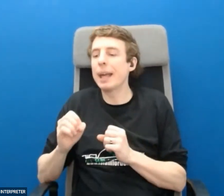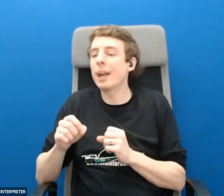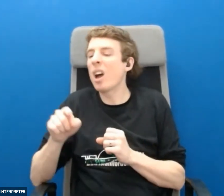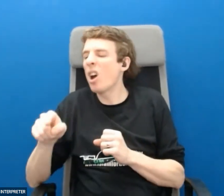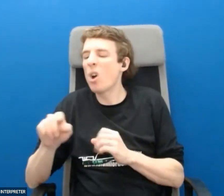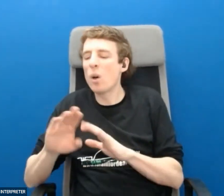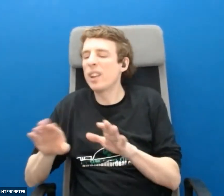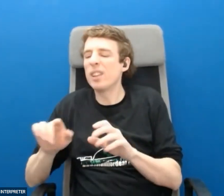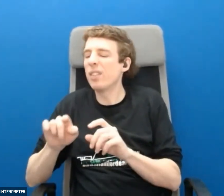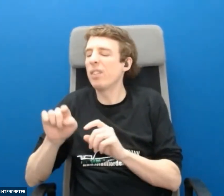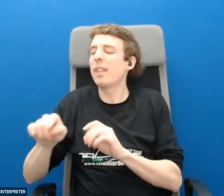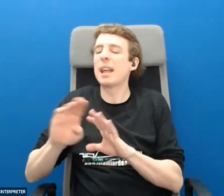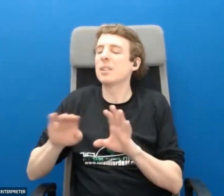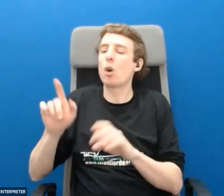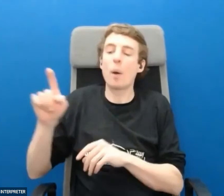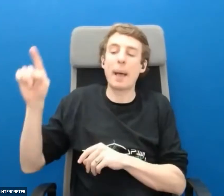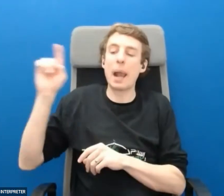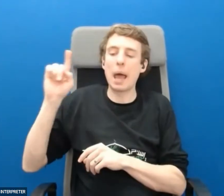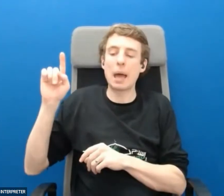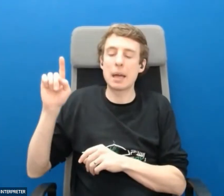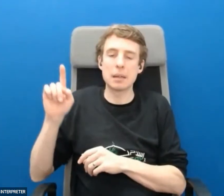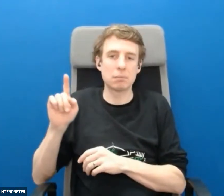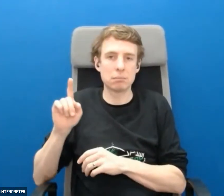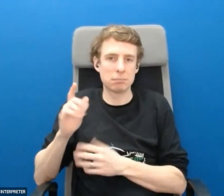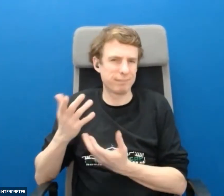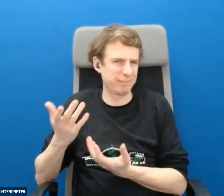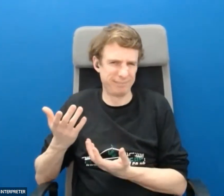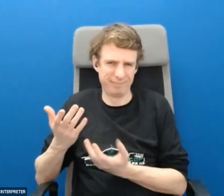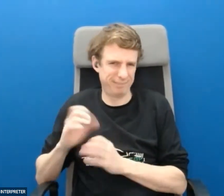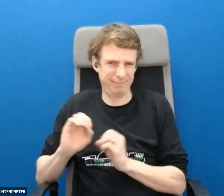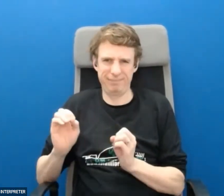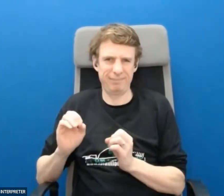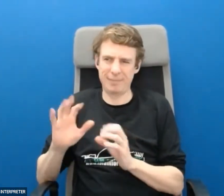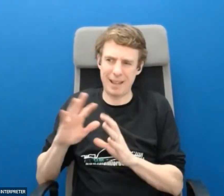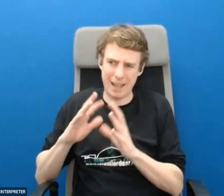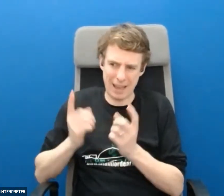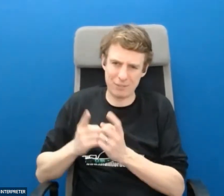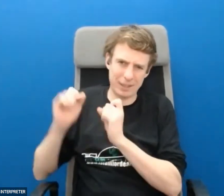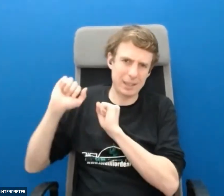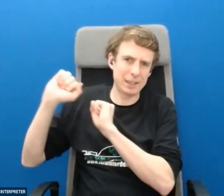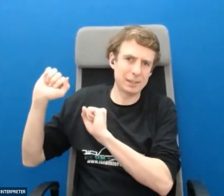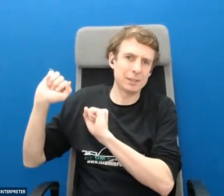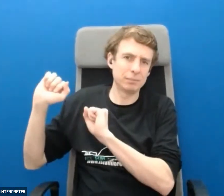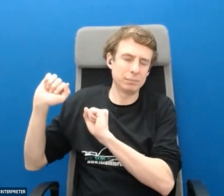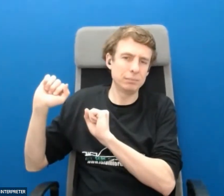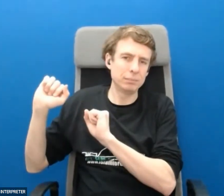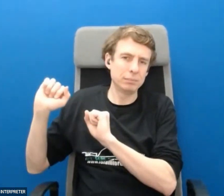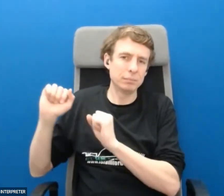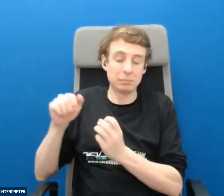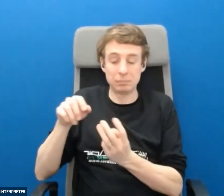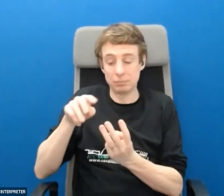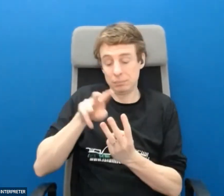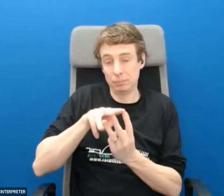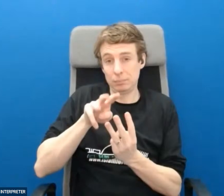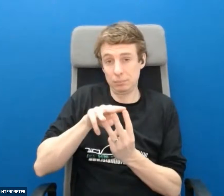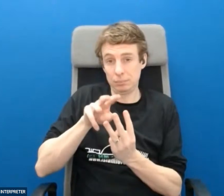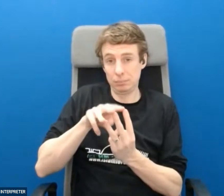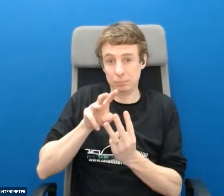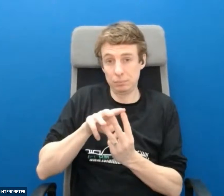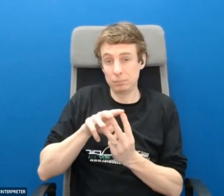three categories, and there is nothing also that we can see that contradicts this